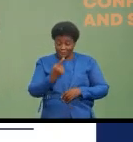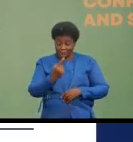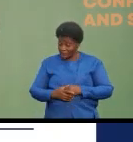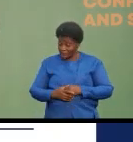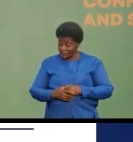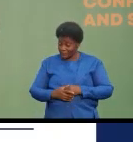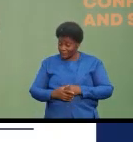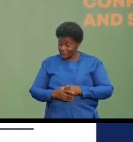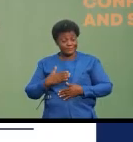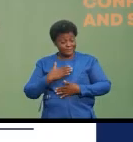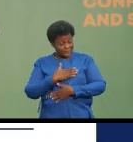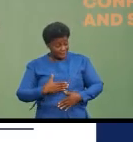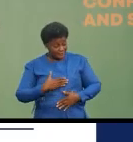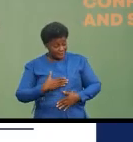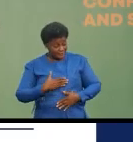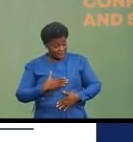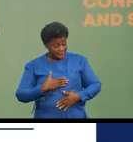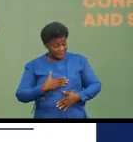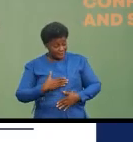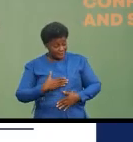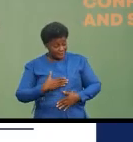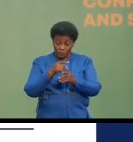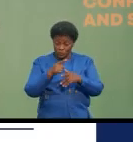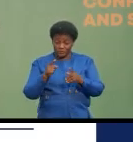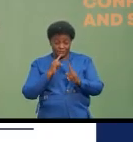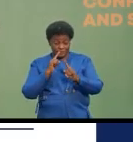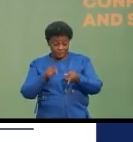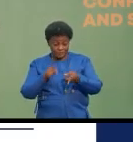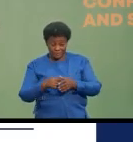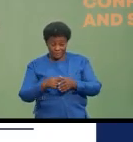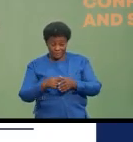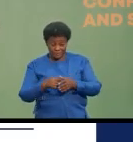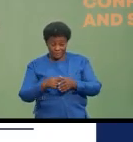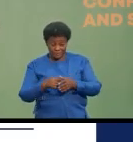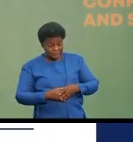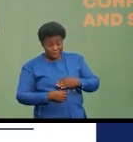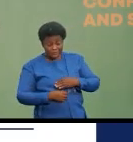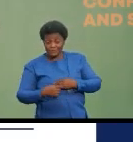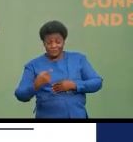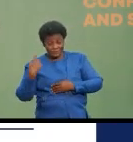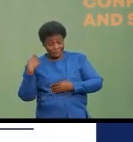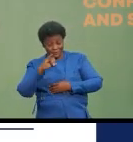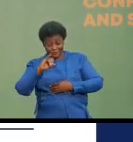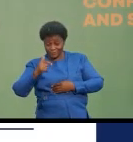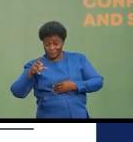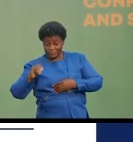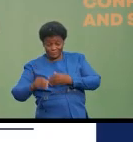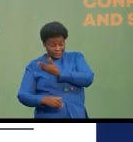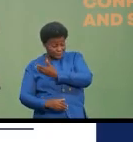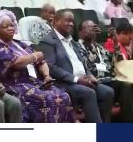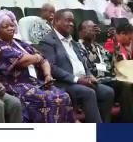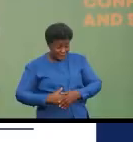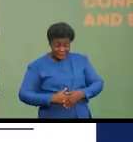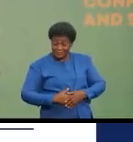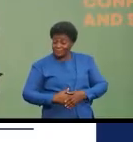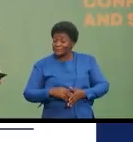And please reach out to me to ask me what it means. Ana-agwo chinte na esula.